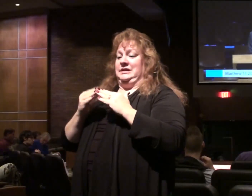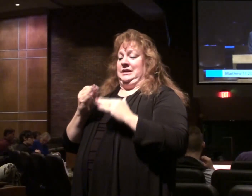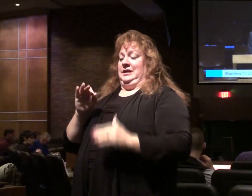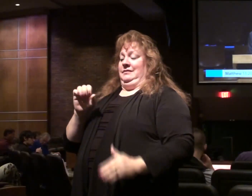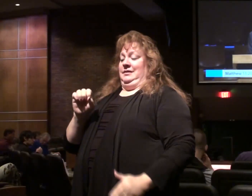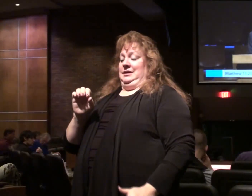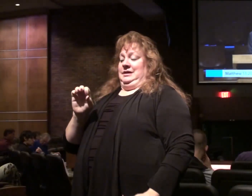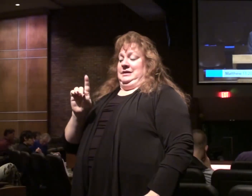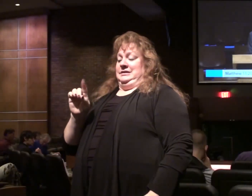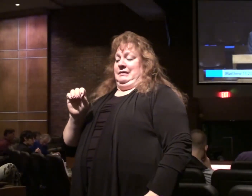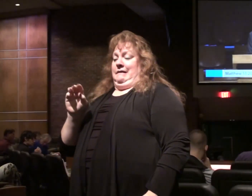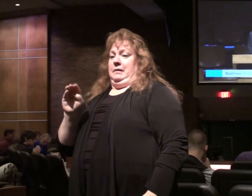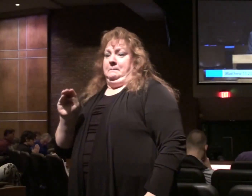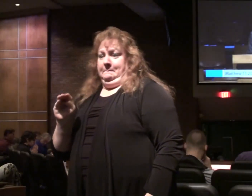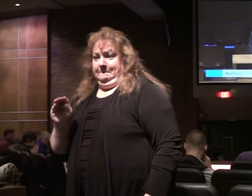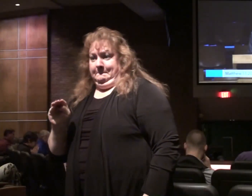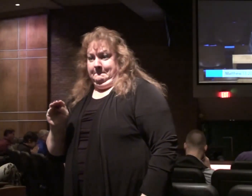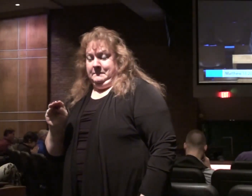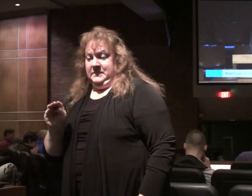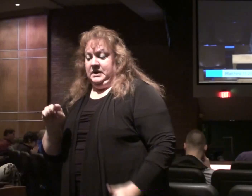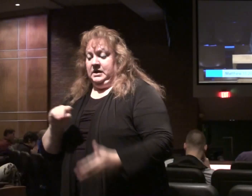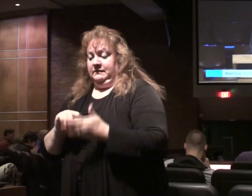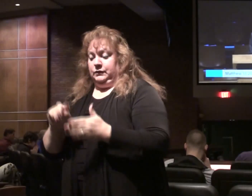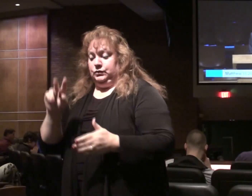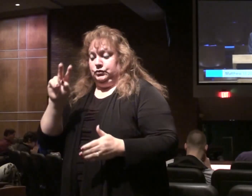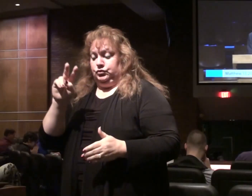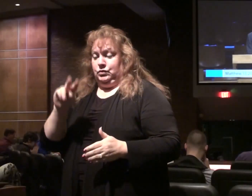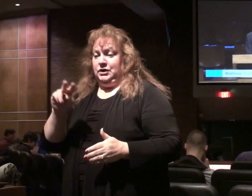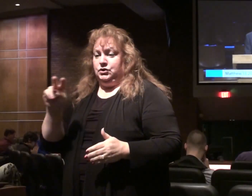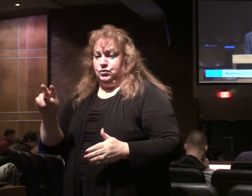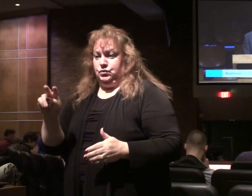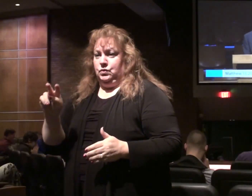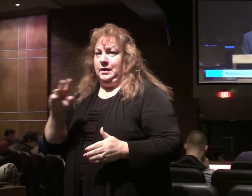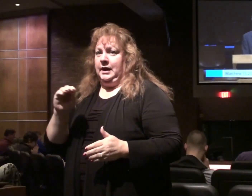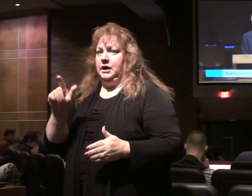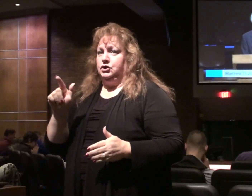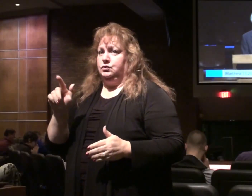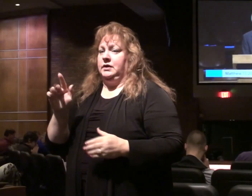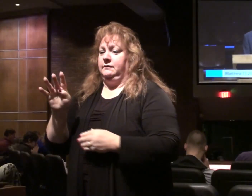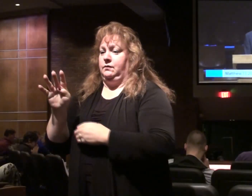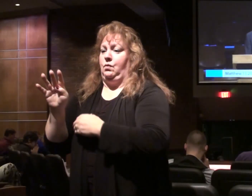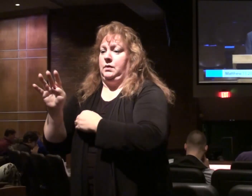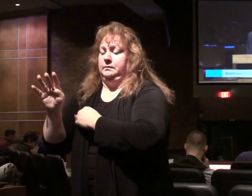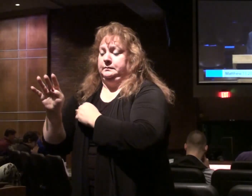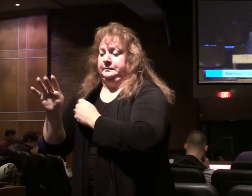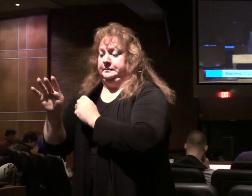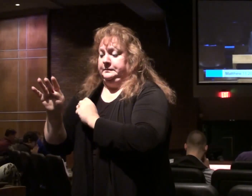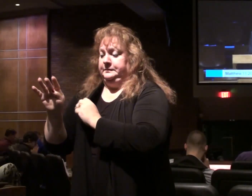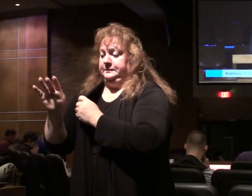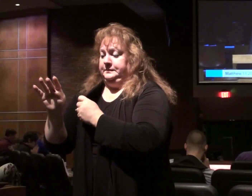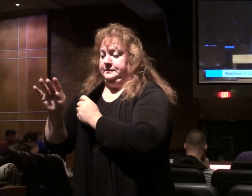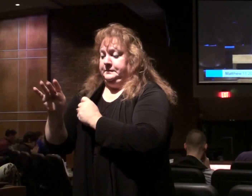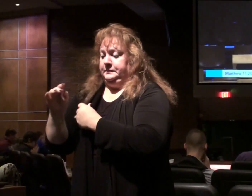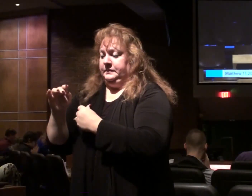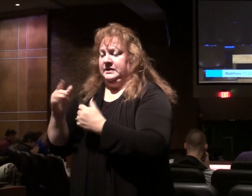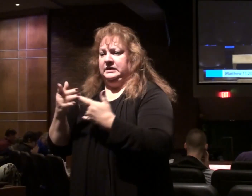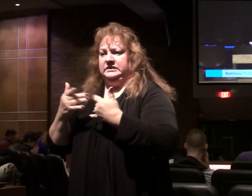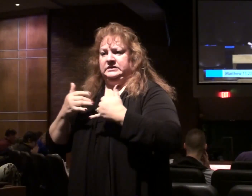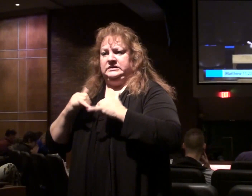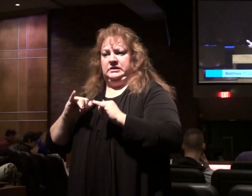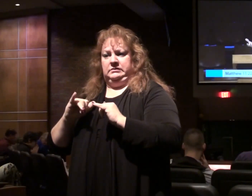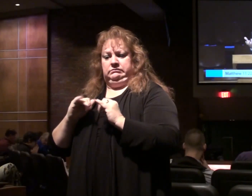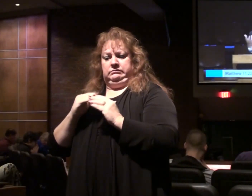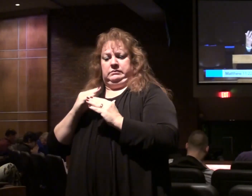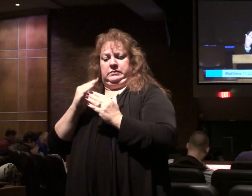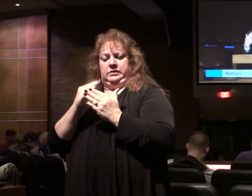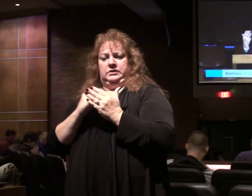in the day of judgment. You note these in verse 22 and verse 24 of chapter 11. Yet at the end of the